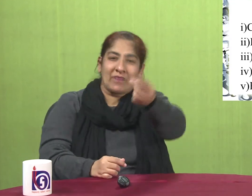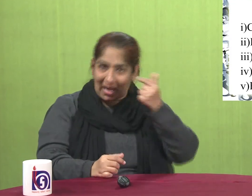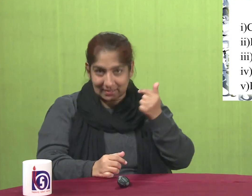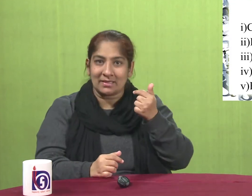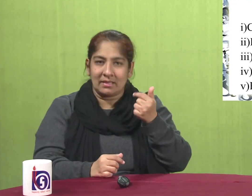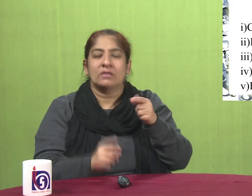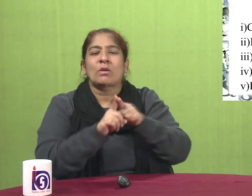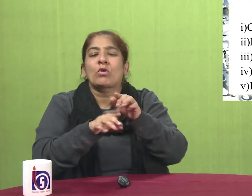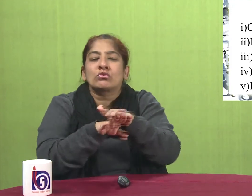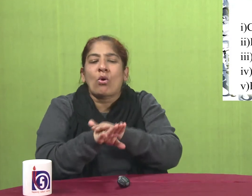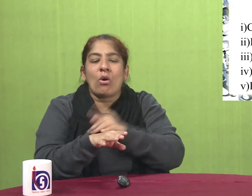The fourth is speed post.